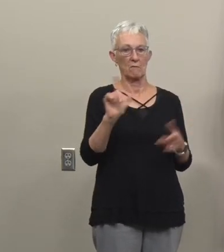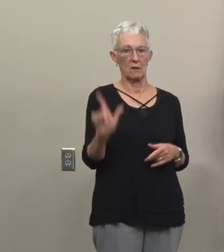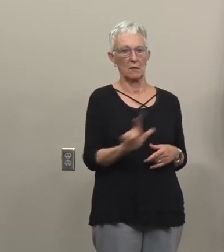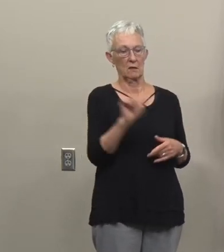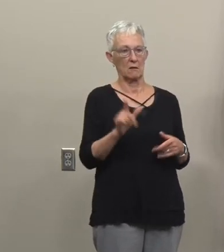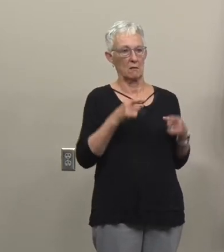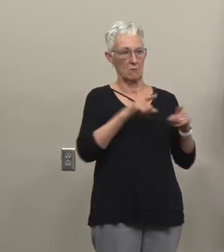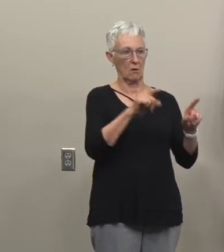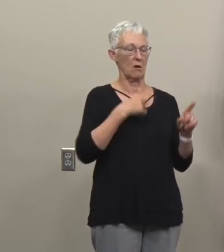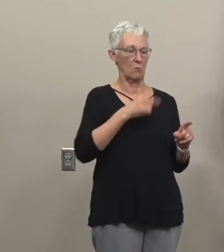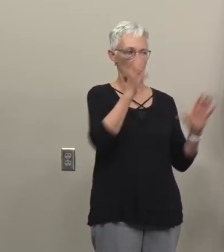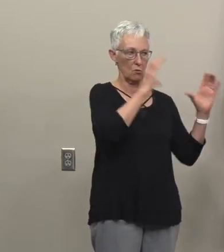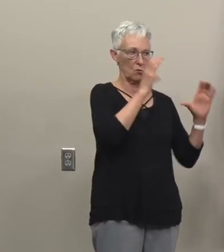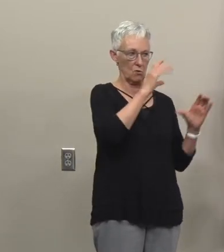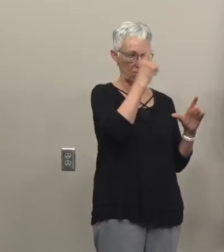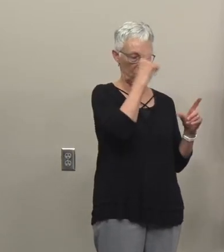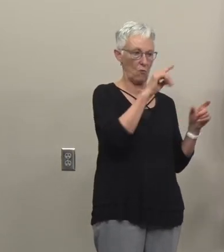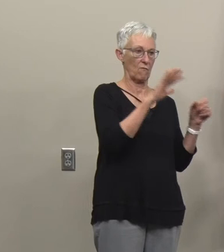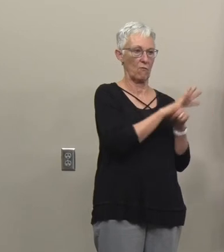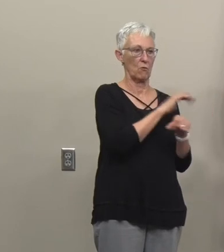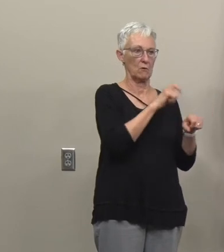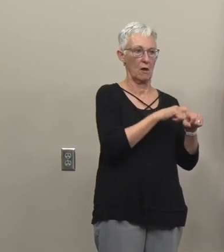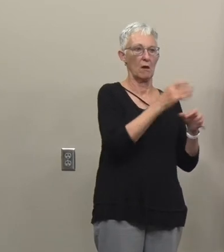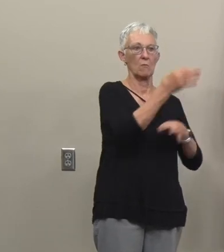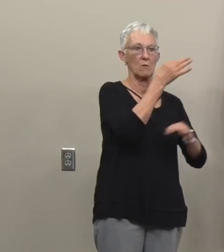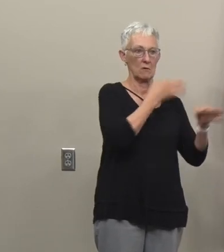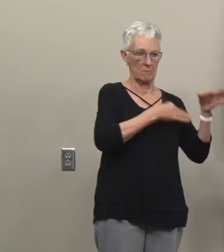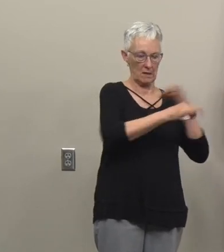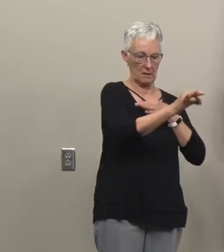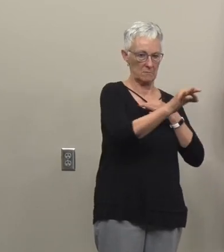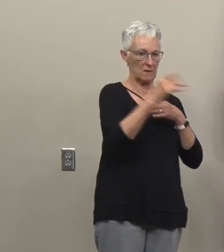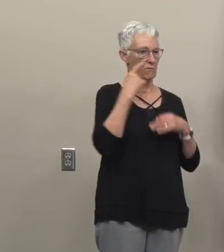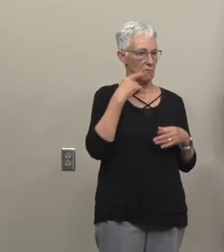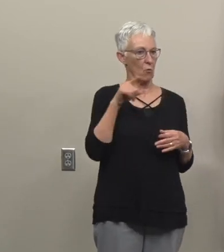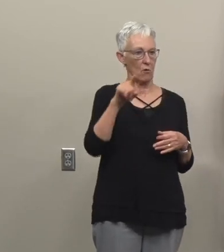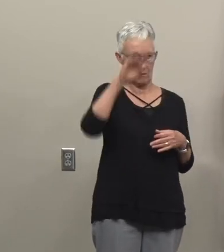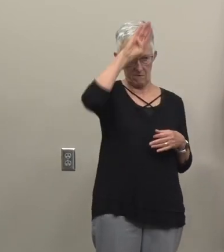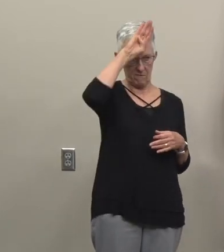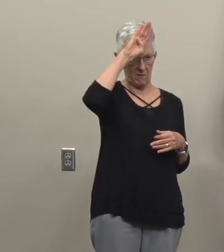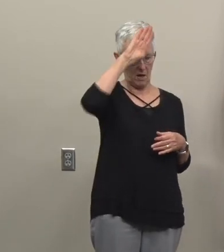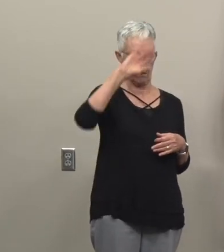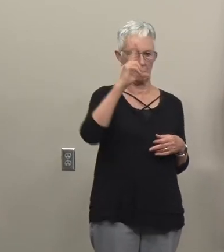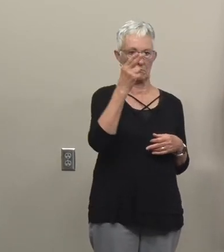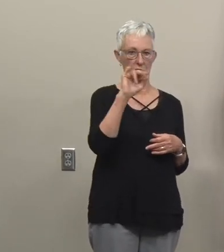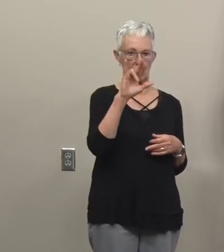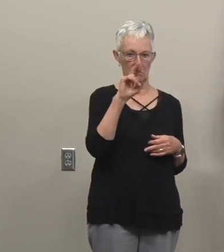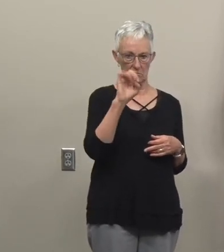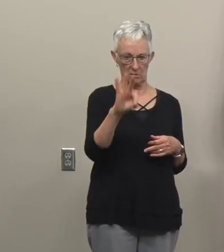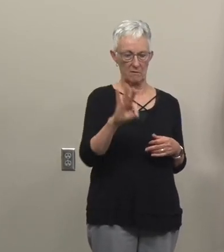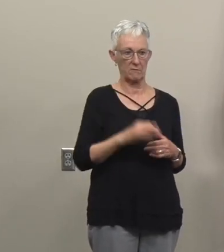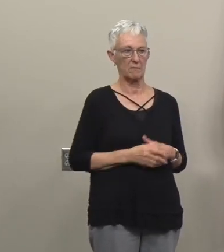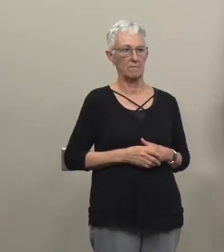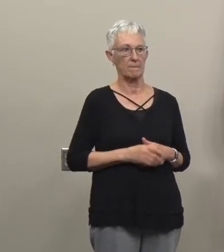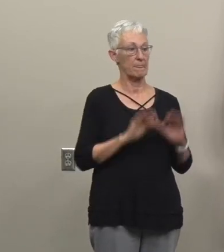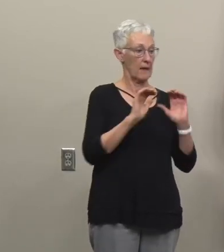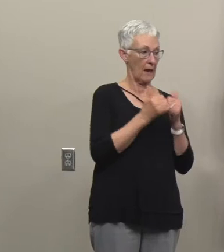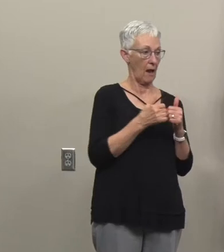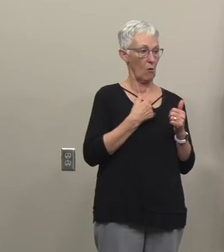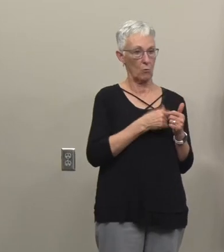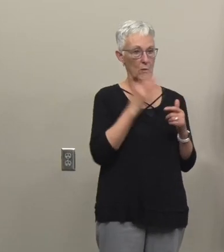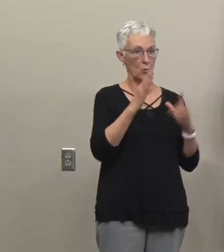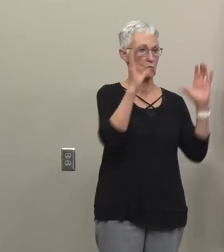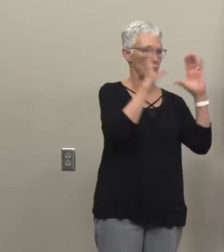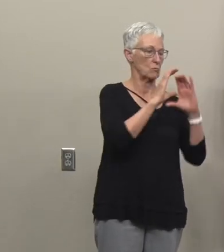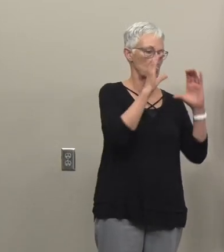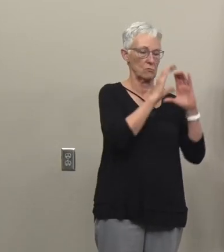community participation and input during the pandemic. We have not yet determined what that process will look like, but we plan to design the process